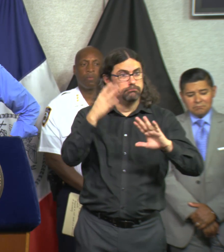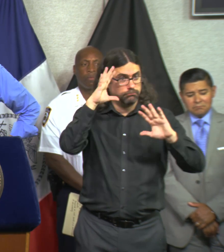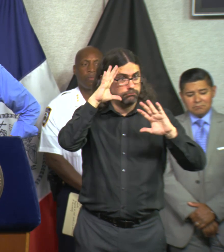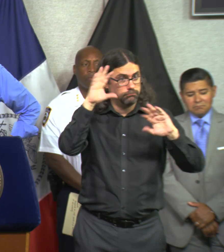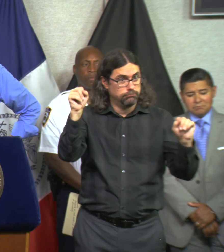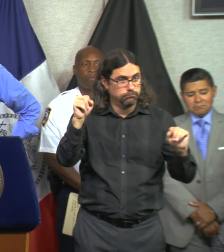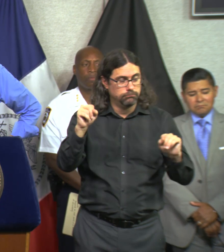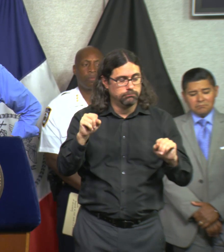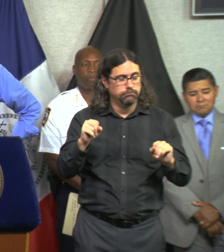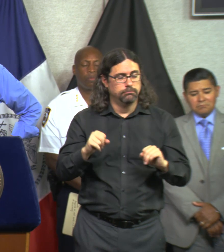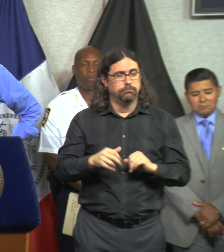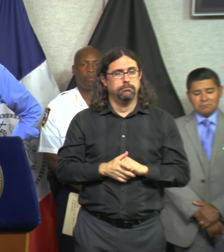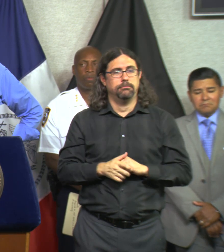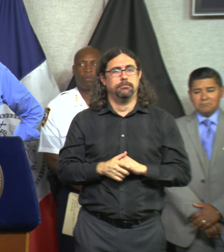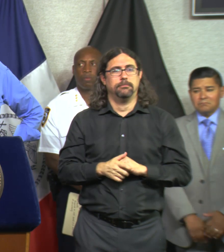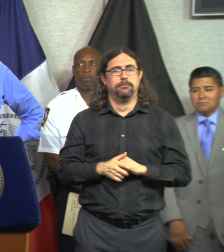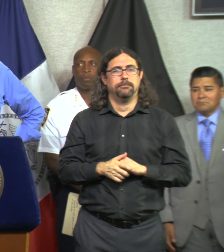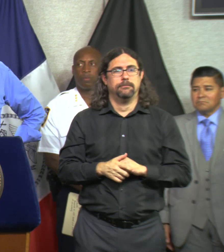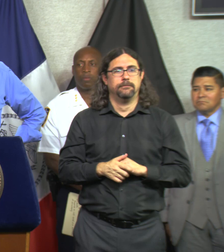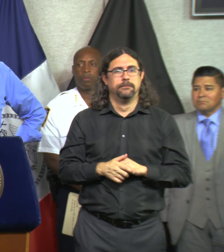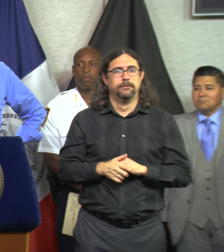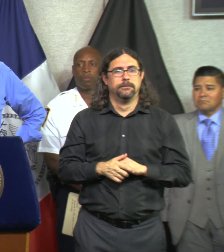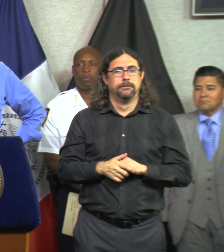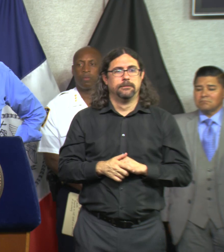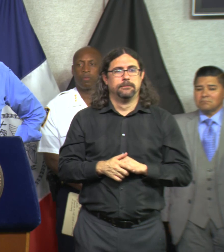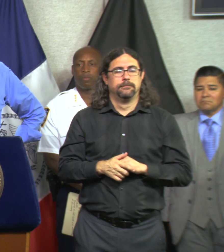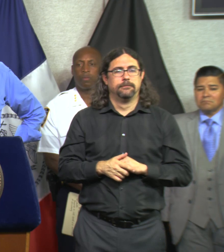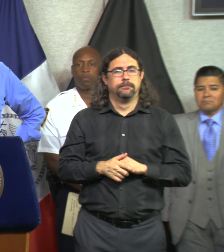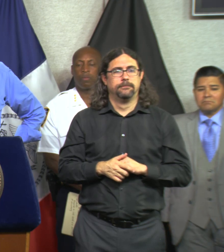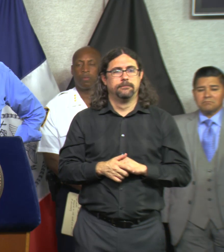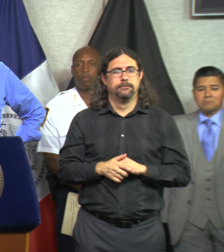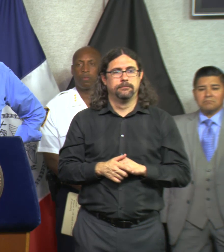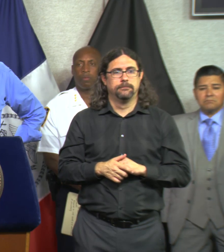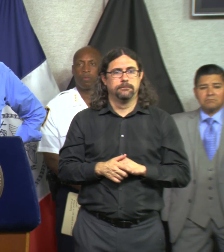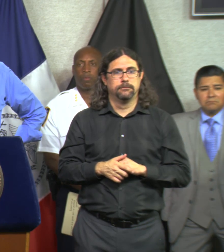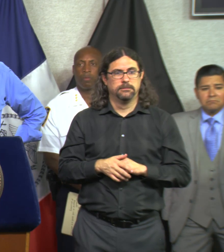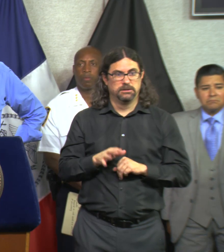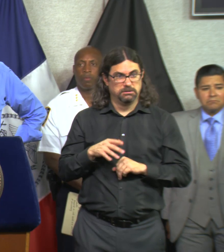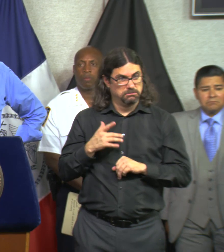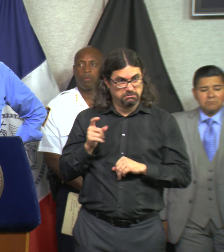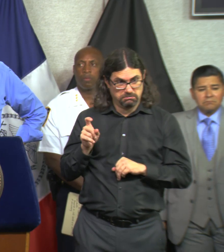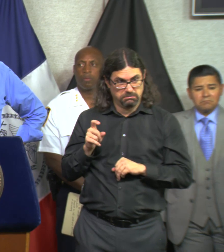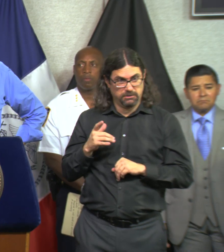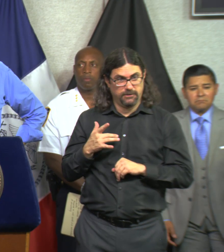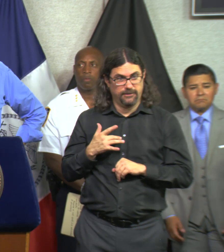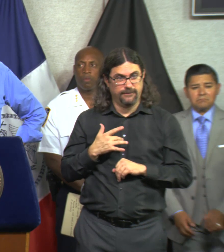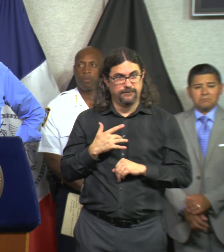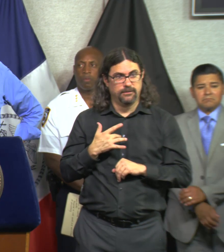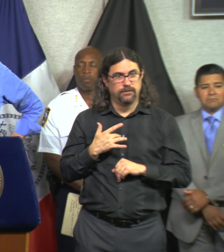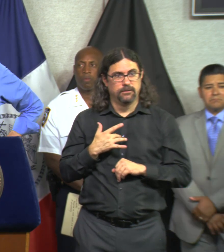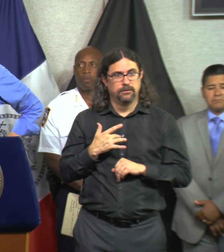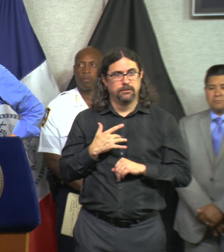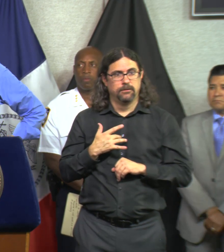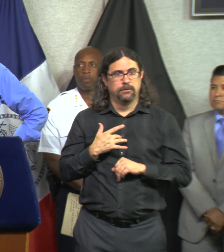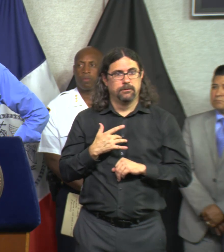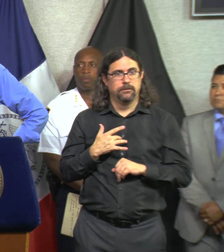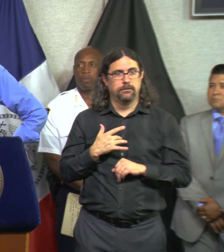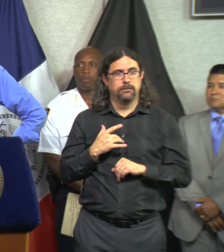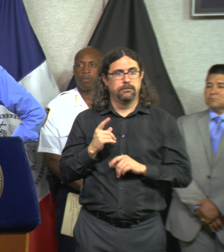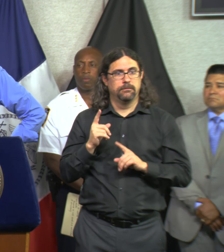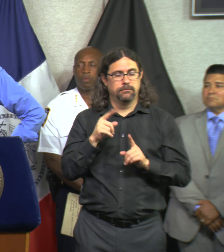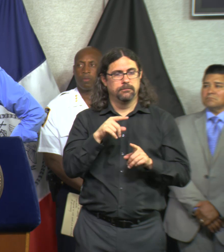presidential exploratory committee, and also why you haven't reported the donors to this committee, to the FEC? Talk to